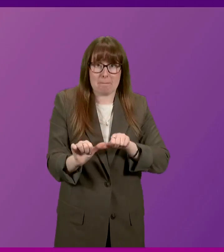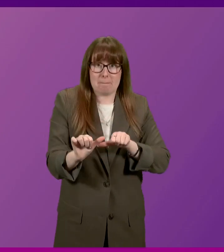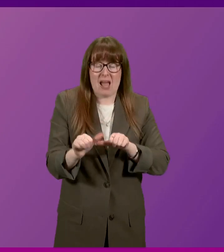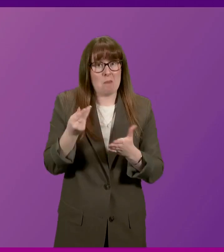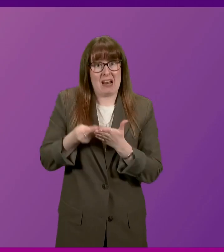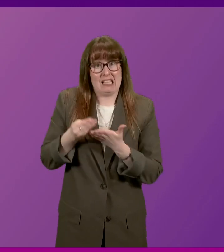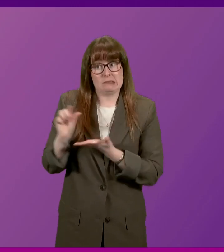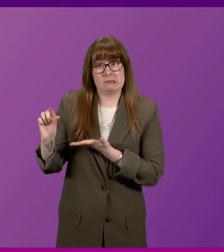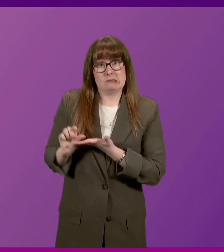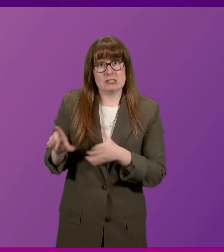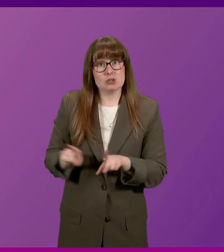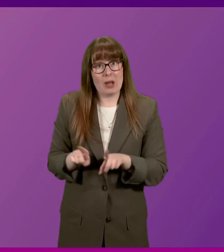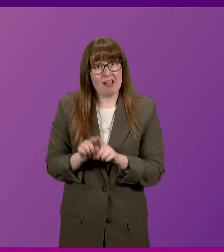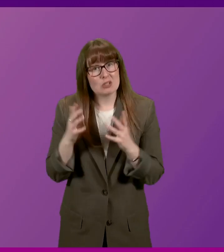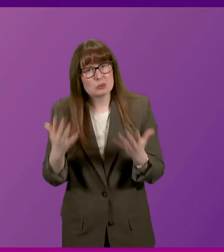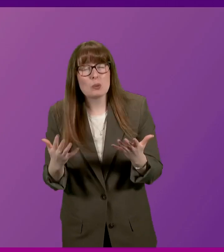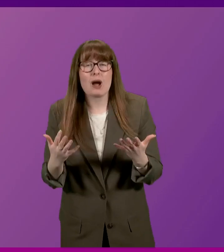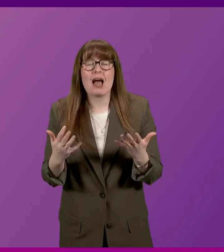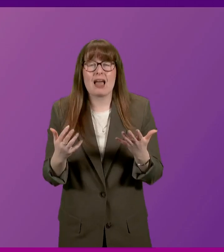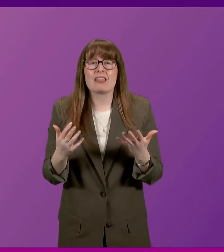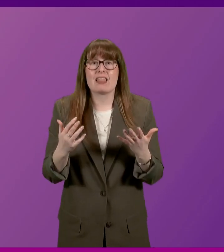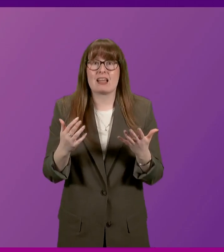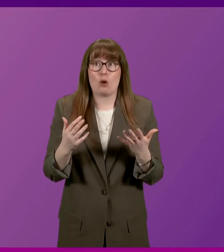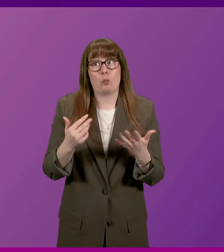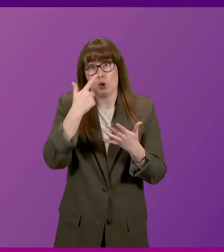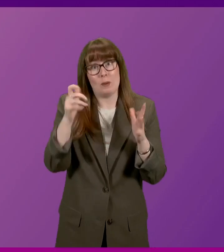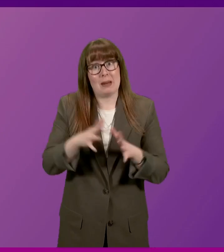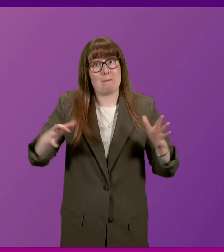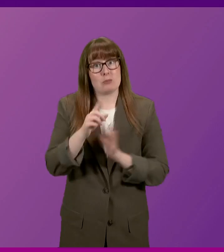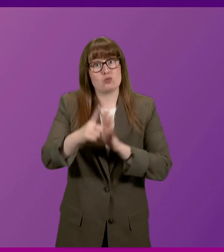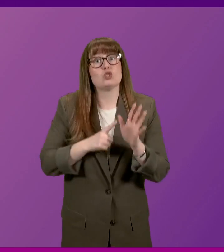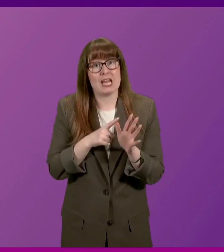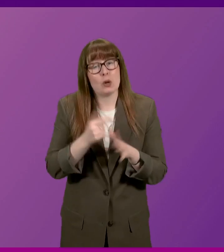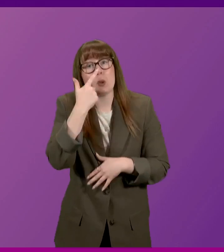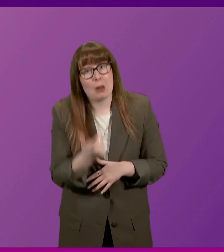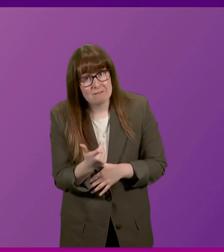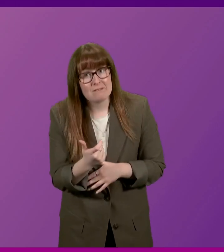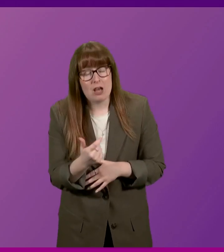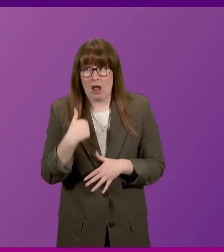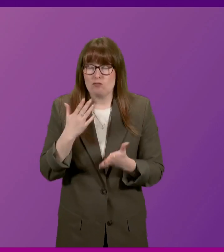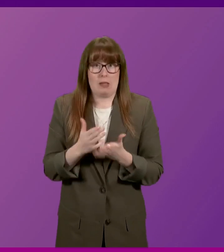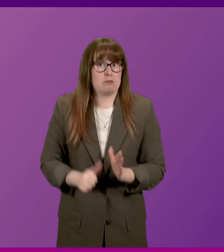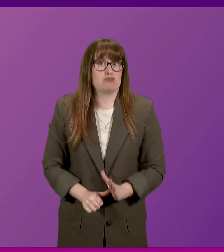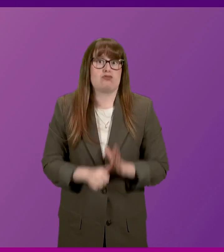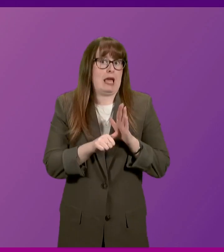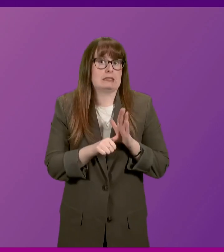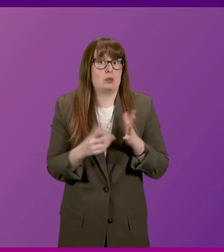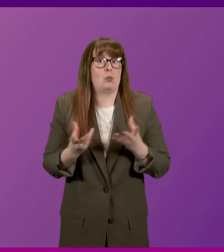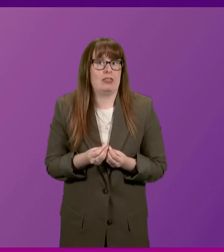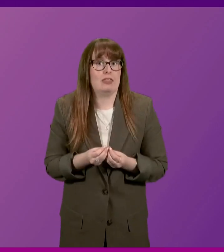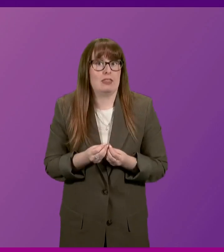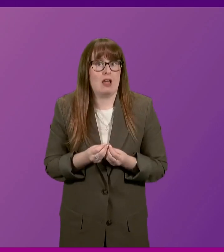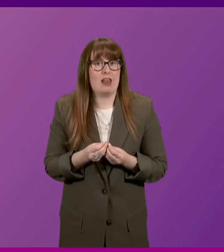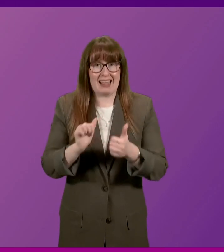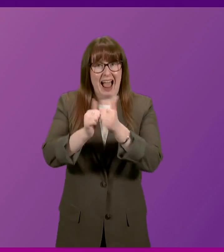money. So I think, yeah, we could have had a much larger project. And I was really impressed with the kind